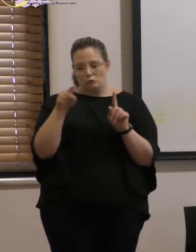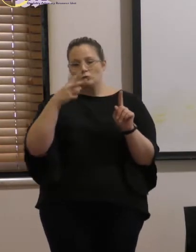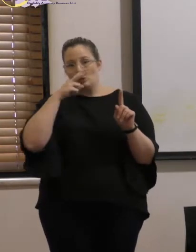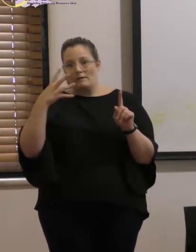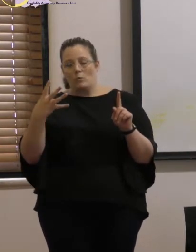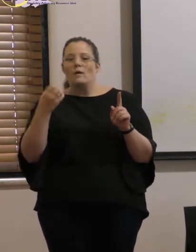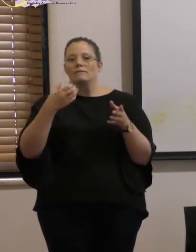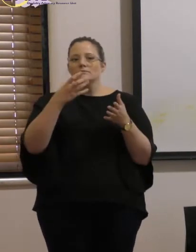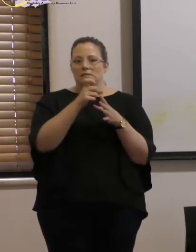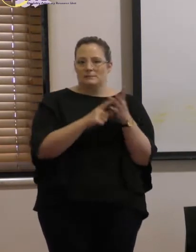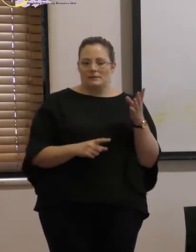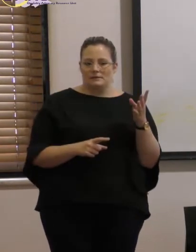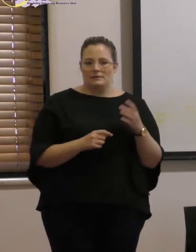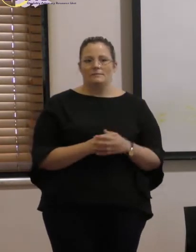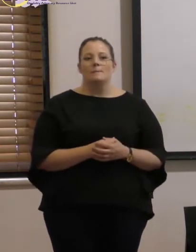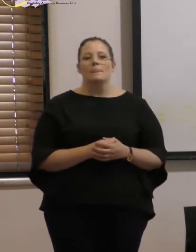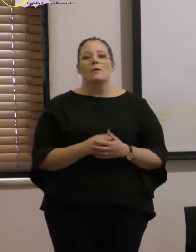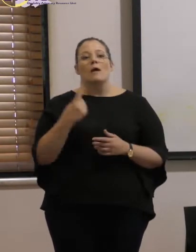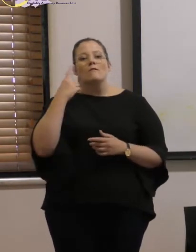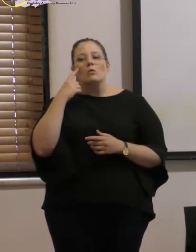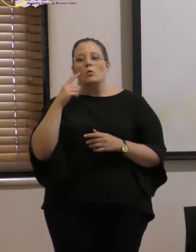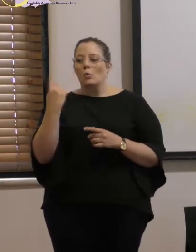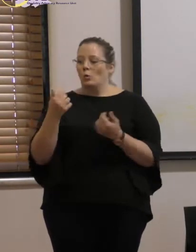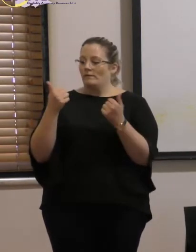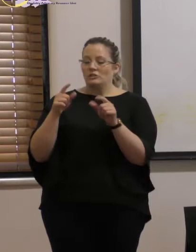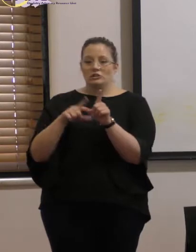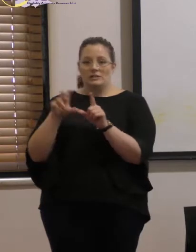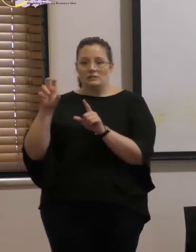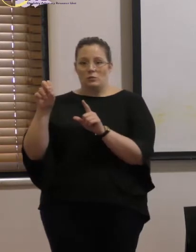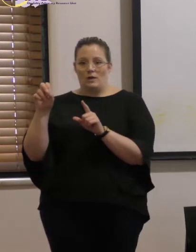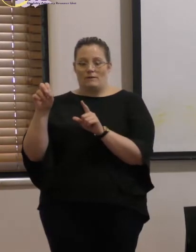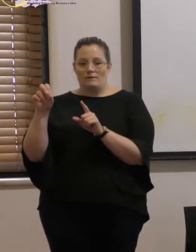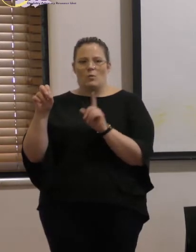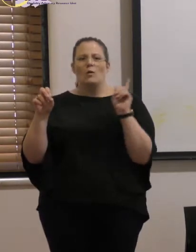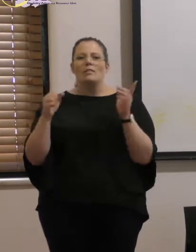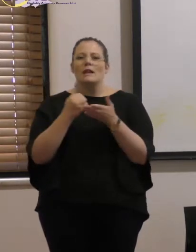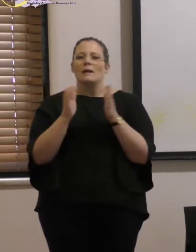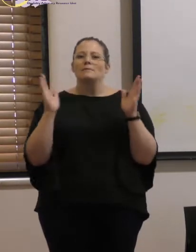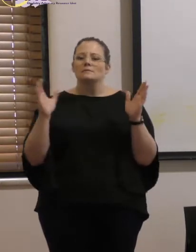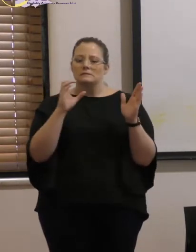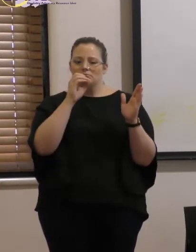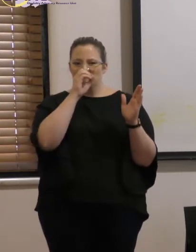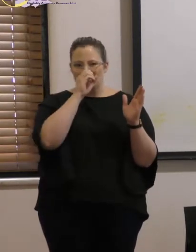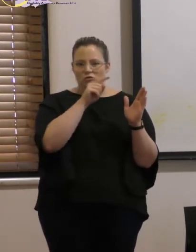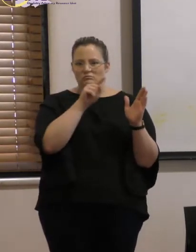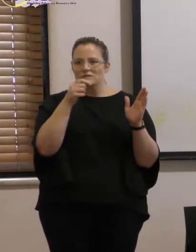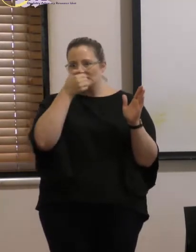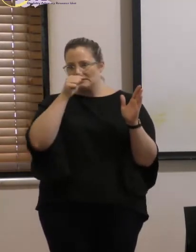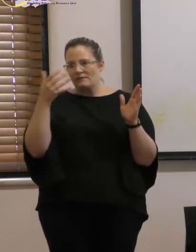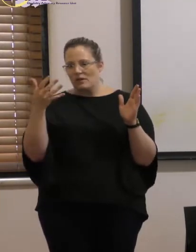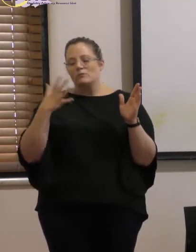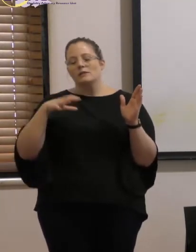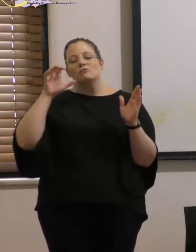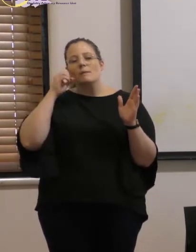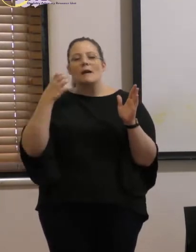Looking at the Year 12 completion rates. Now this is 0 to 65, so we need to take into account that generation gap, but